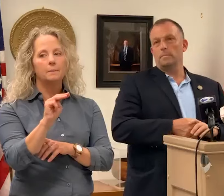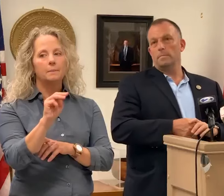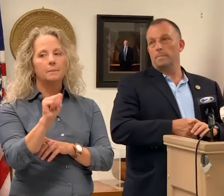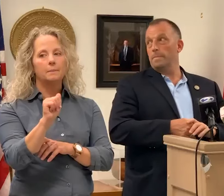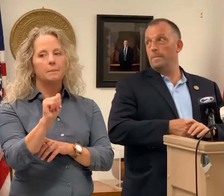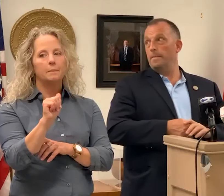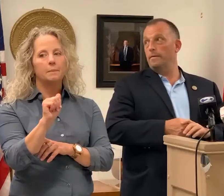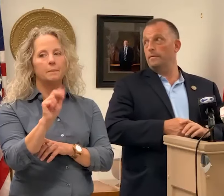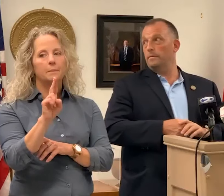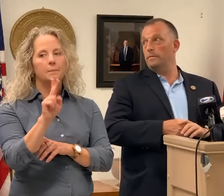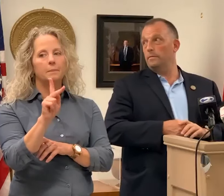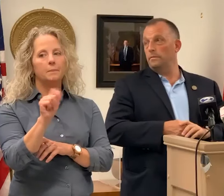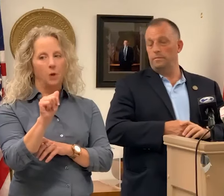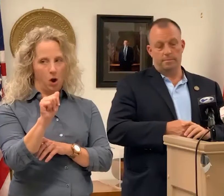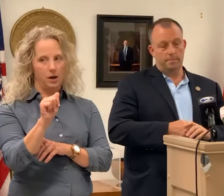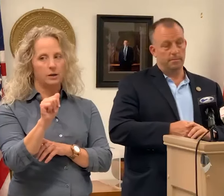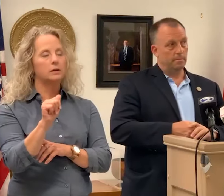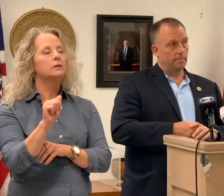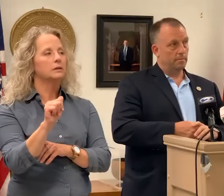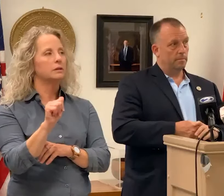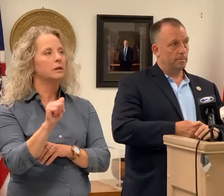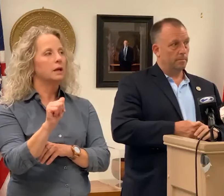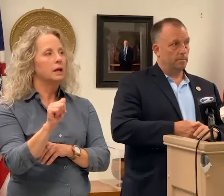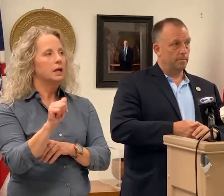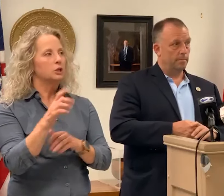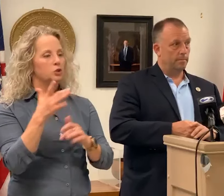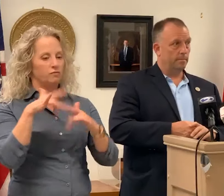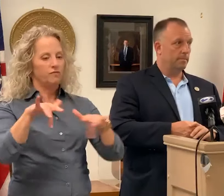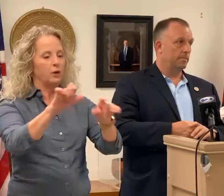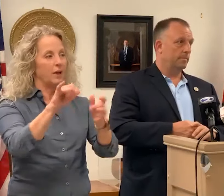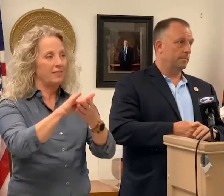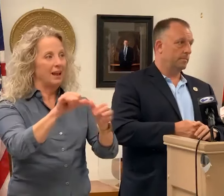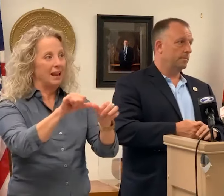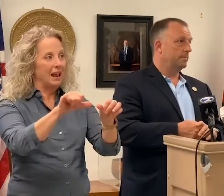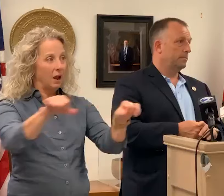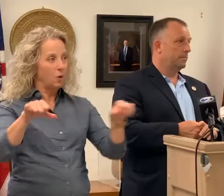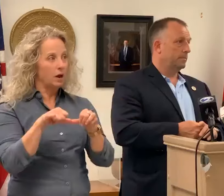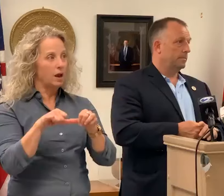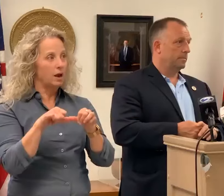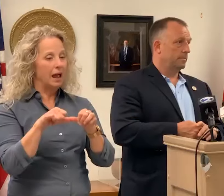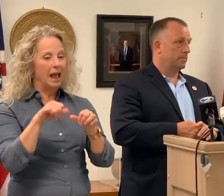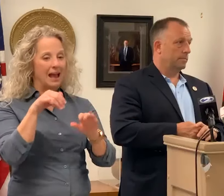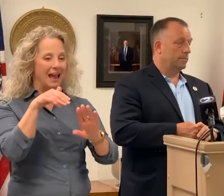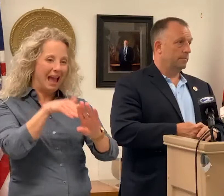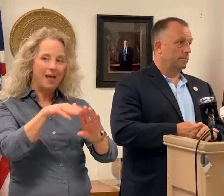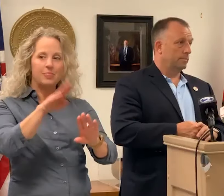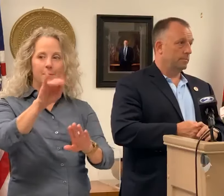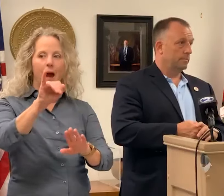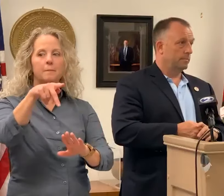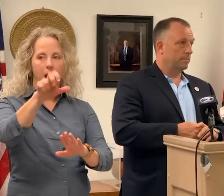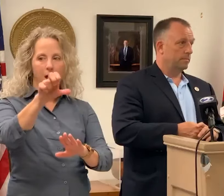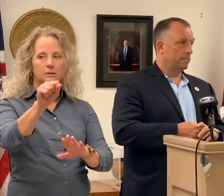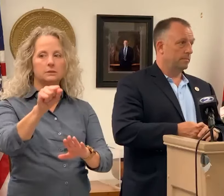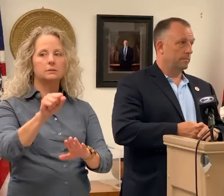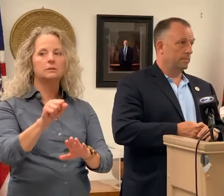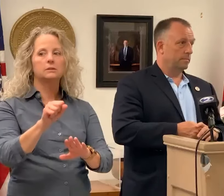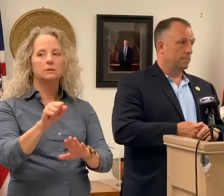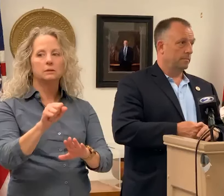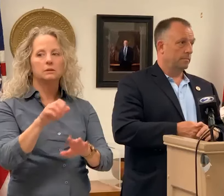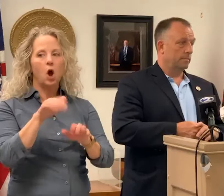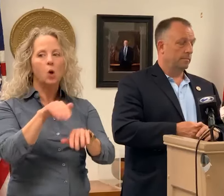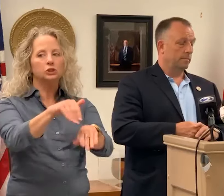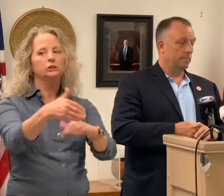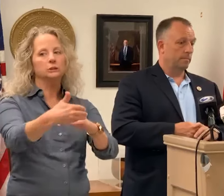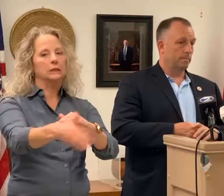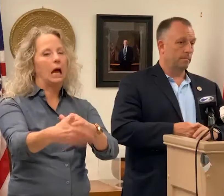3-block by 4-block area just Makai of the bypass. The question was, at the exception of that text alert, did